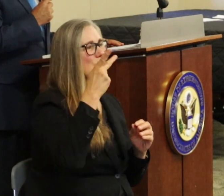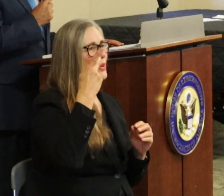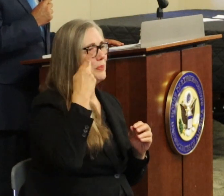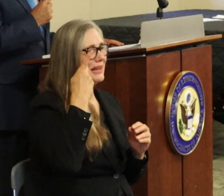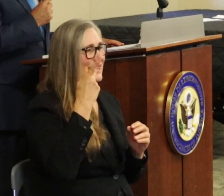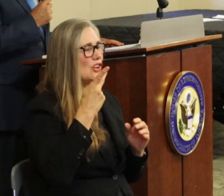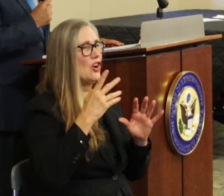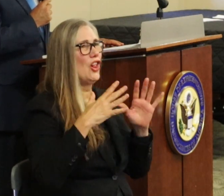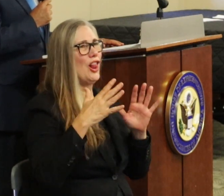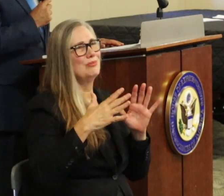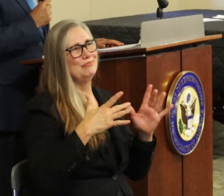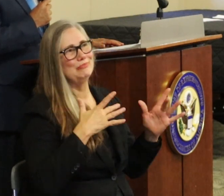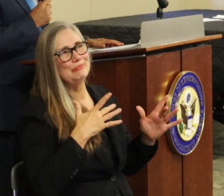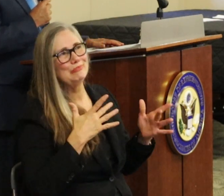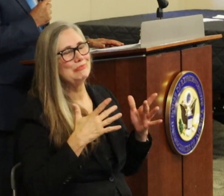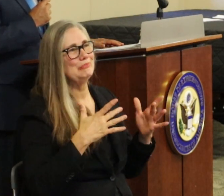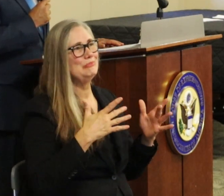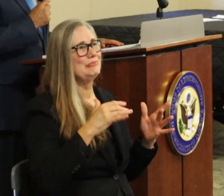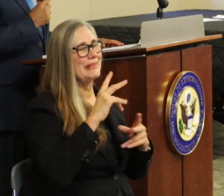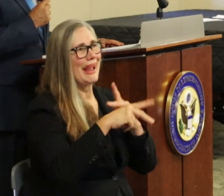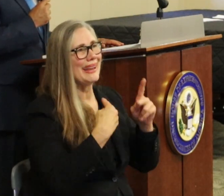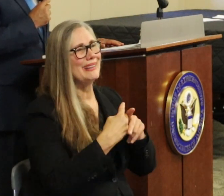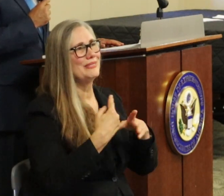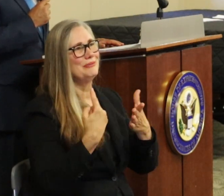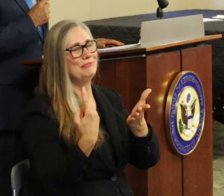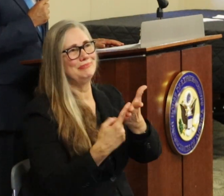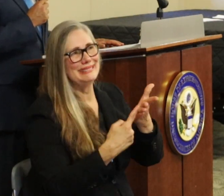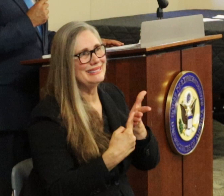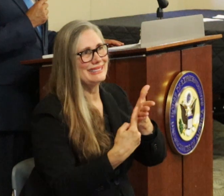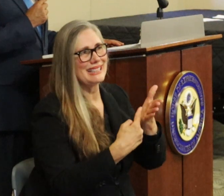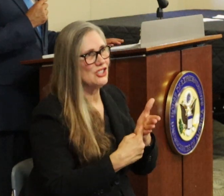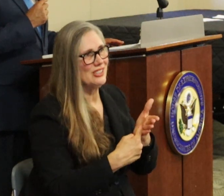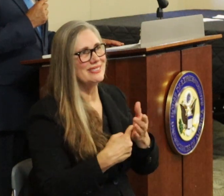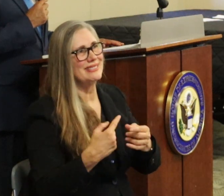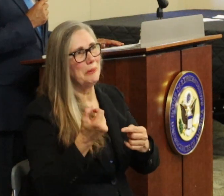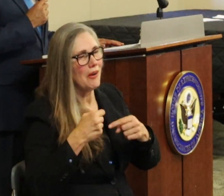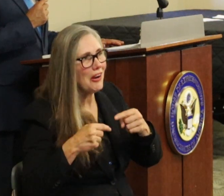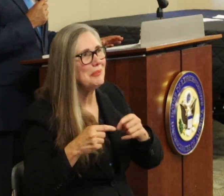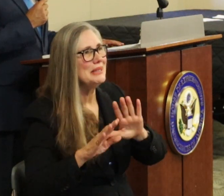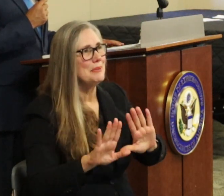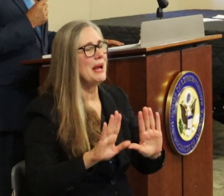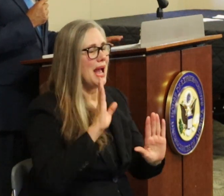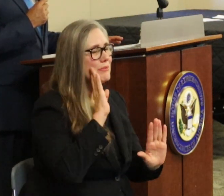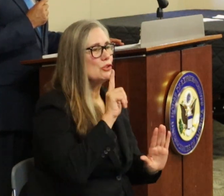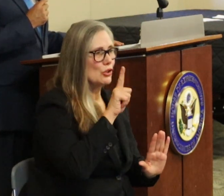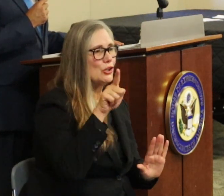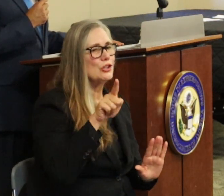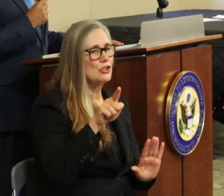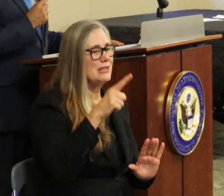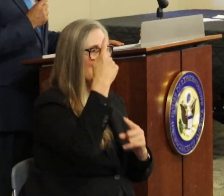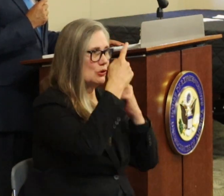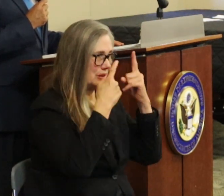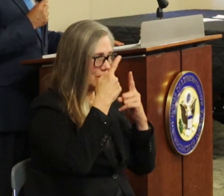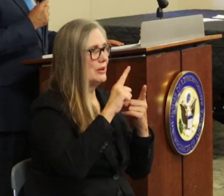just say that I think you raised some very valid points that I'm sure are being given consideration to by Senator Feinstein, her family, and